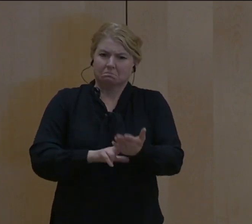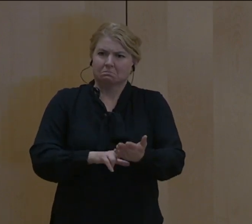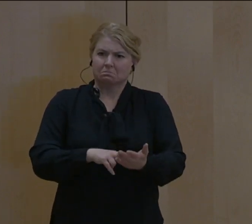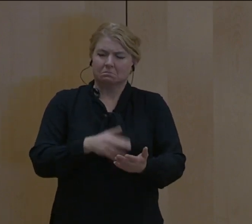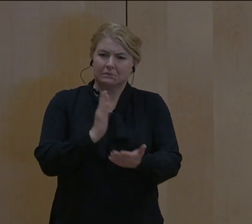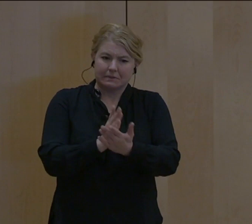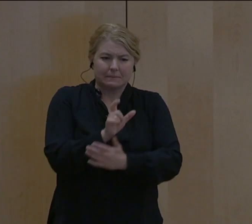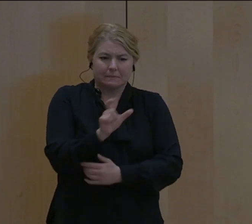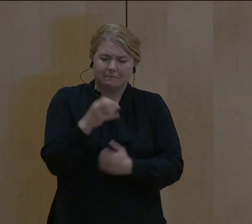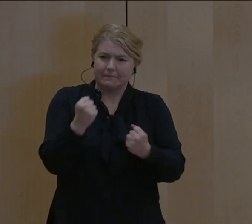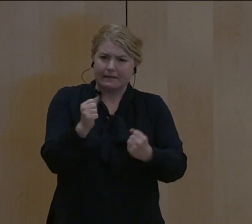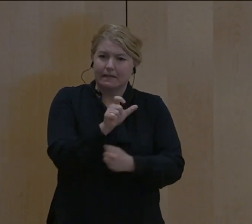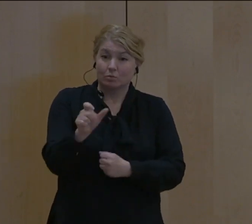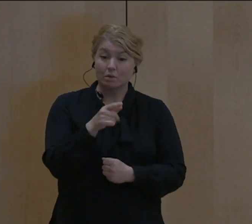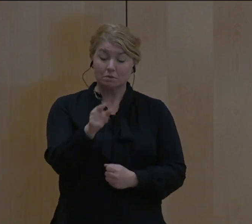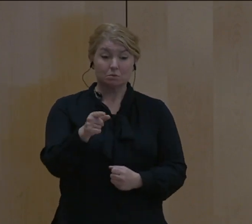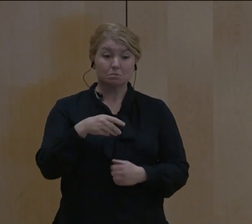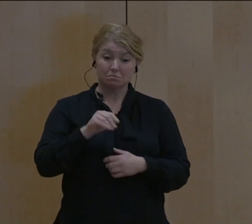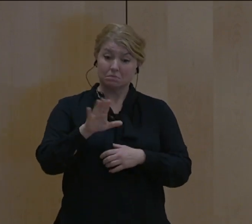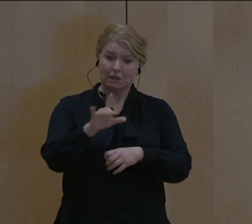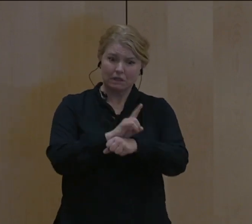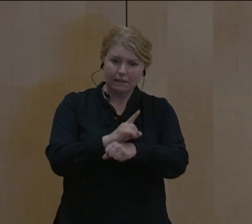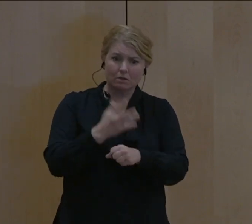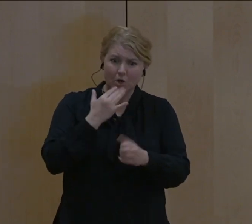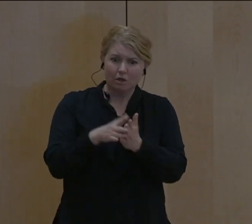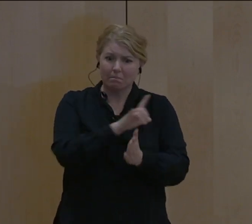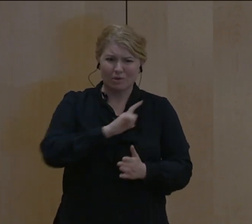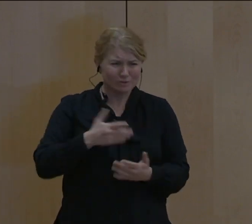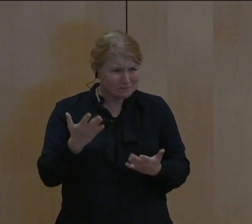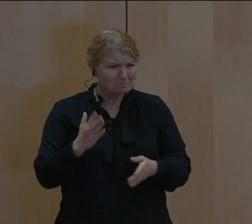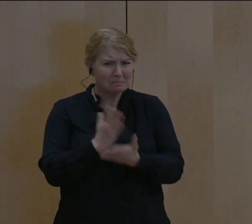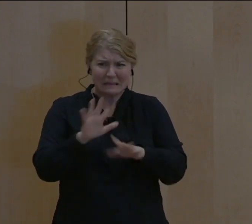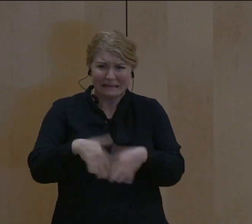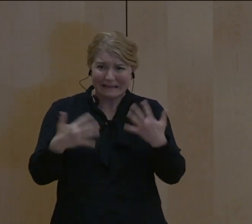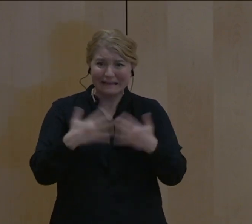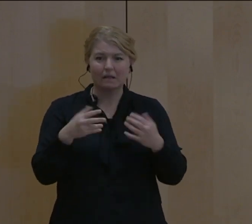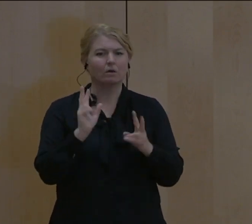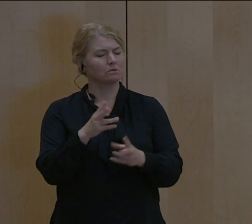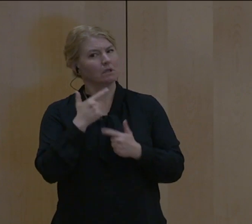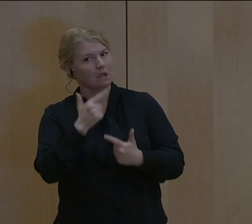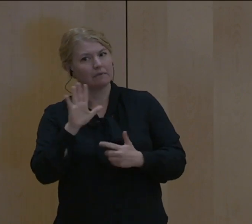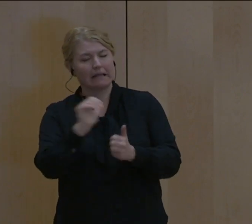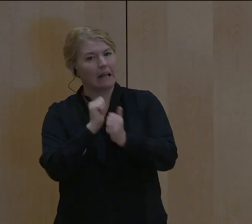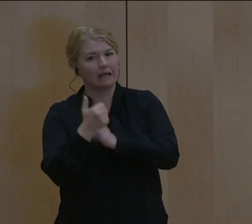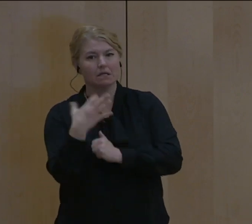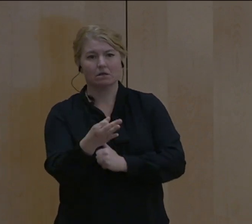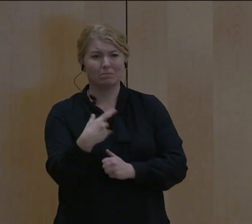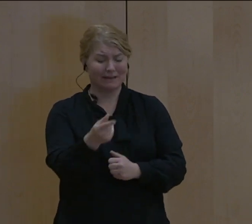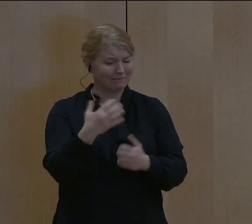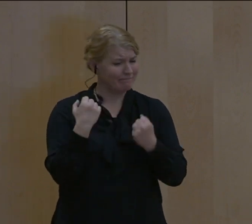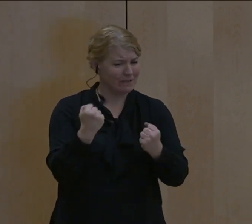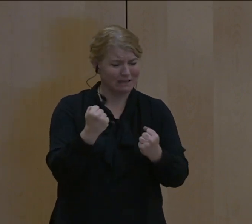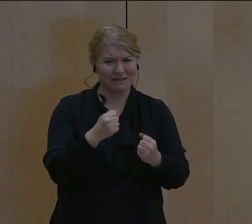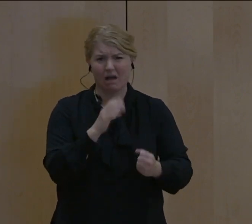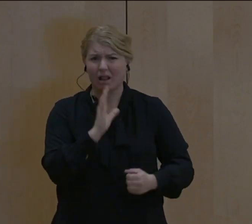of the ongoing war. Thank you also for your leadership at this crucial time. I can assure you that the support